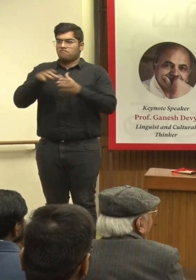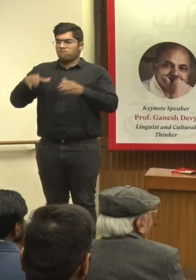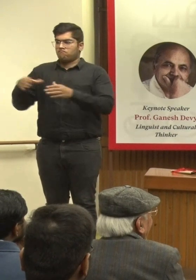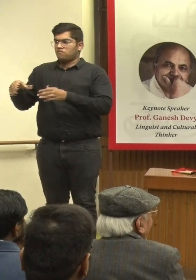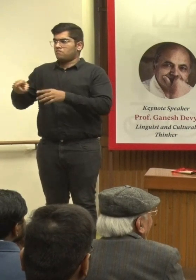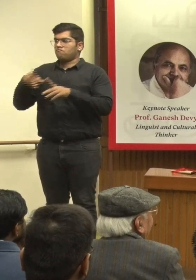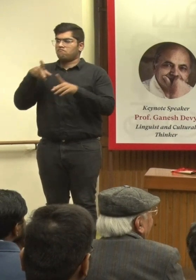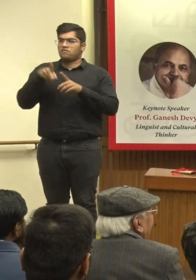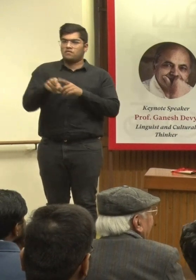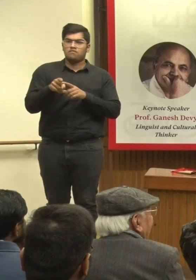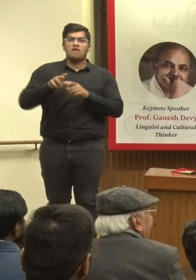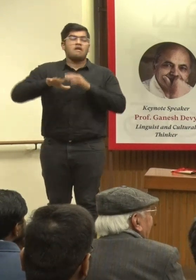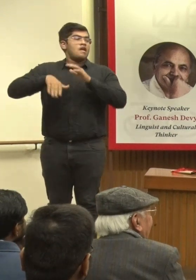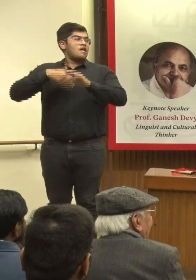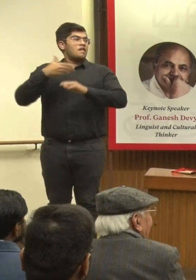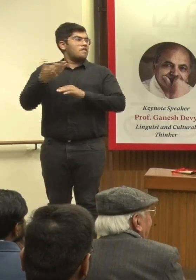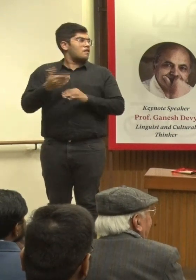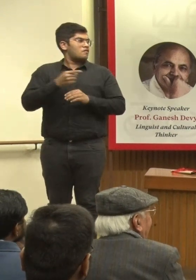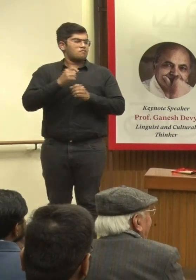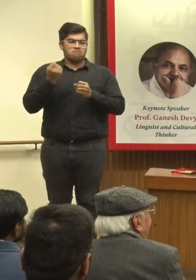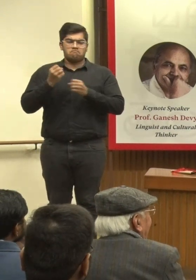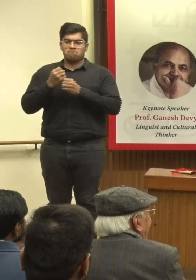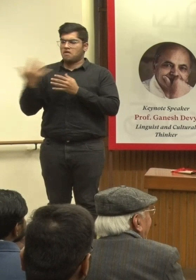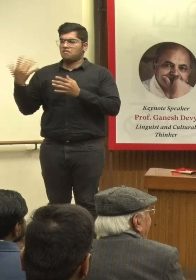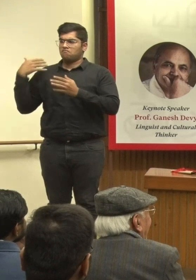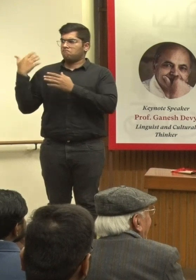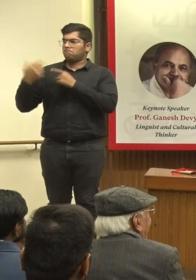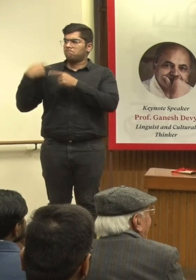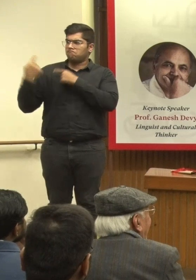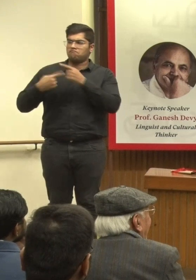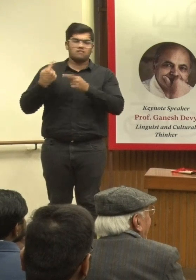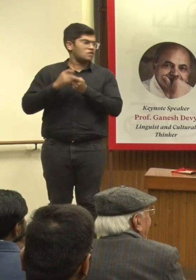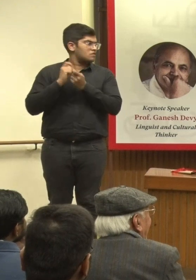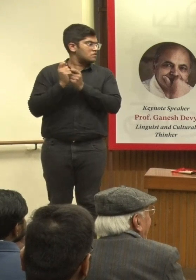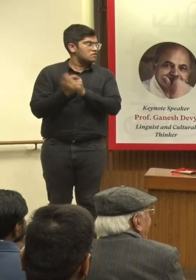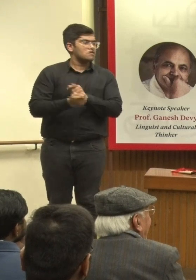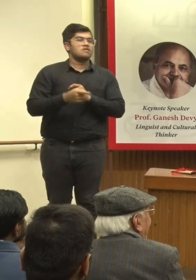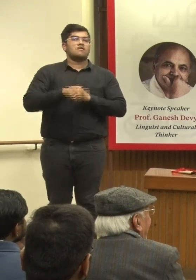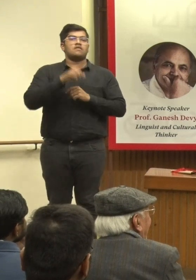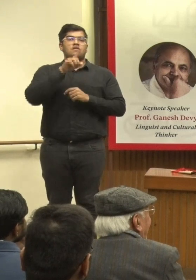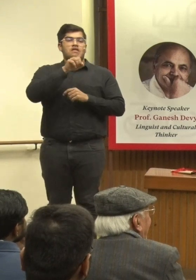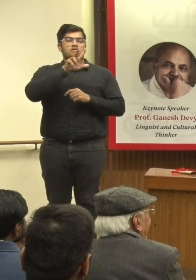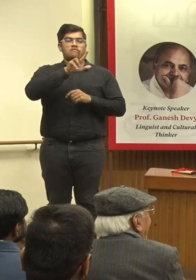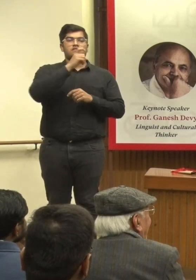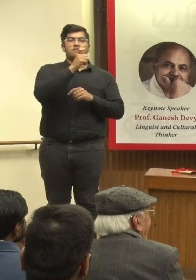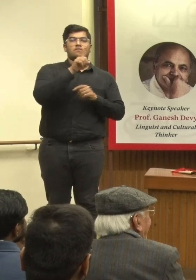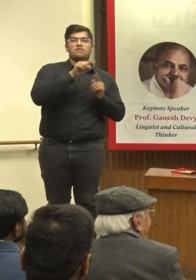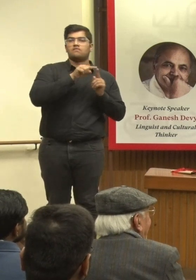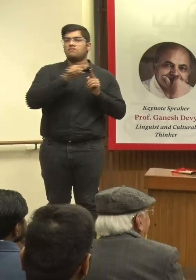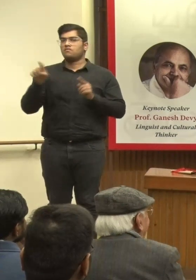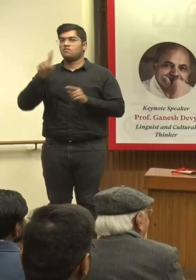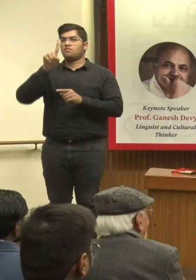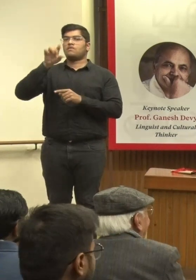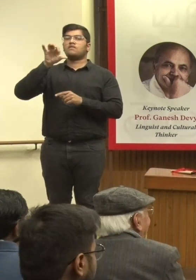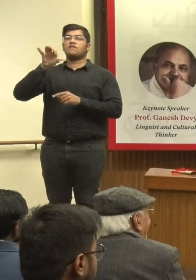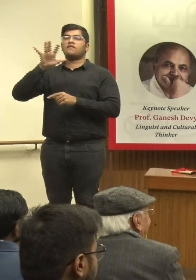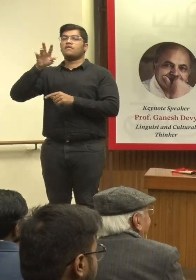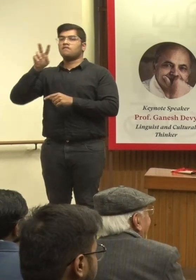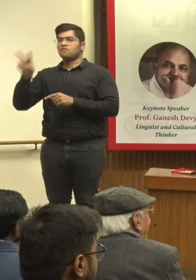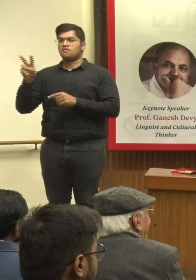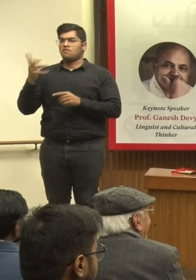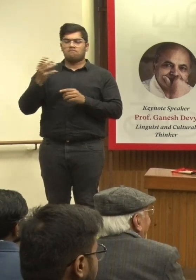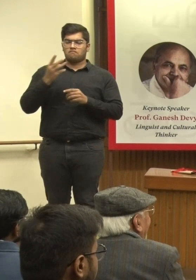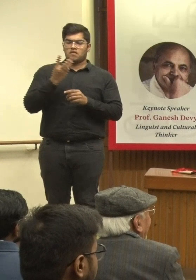and after several generations, 1871 to 1952, that long time, 3, 4,